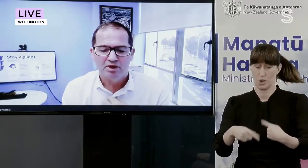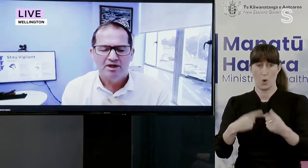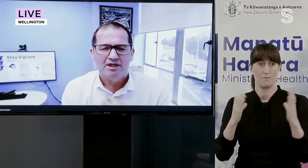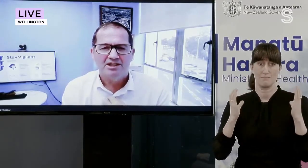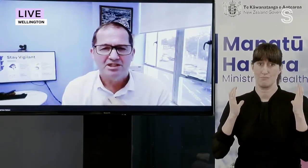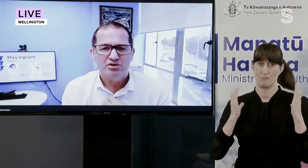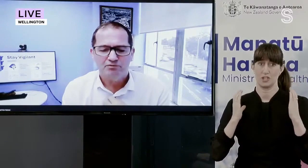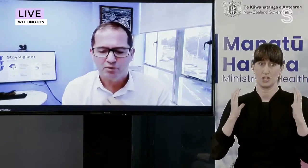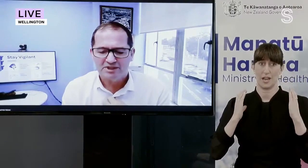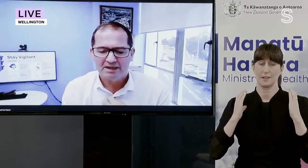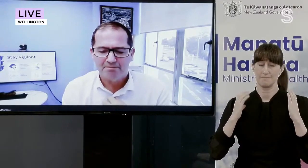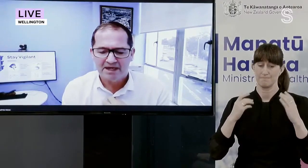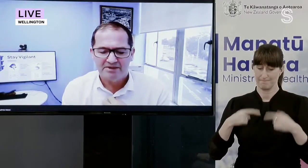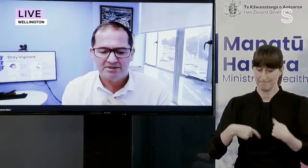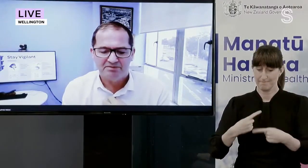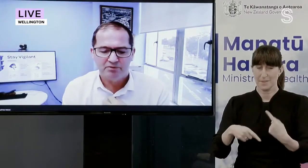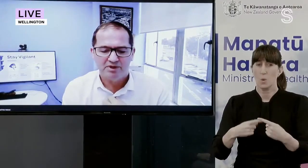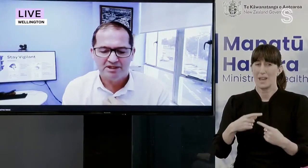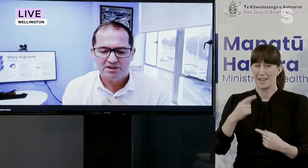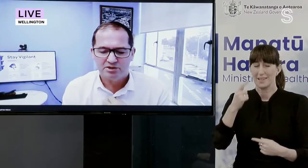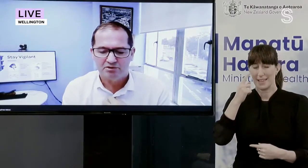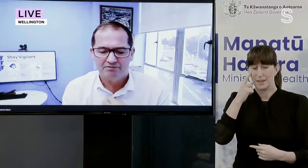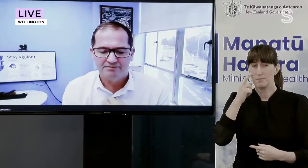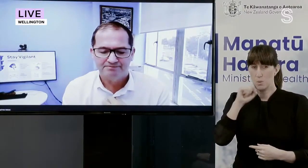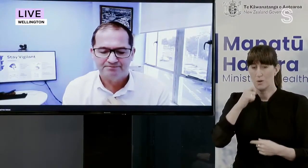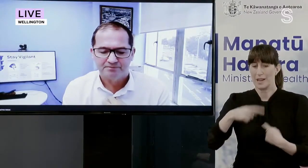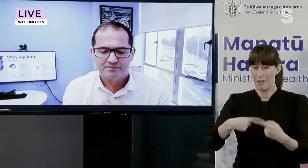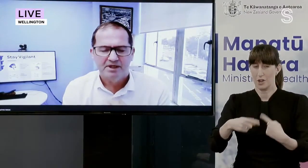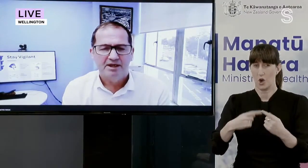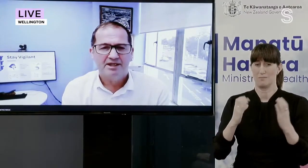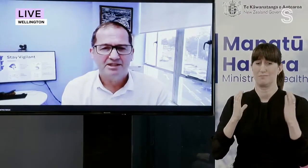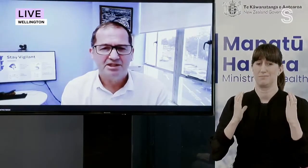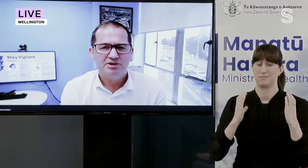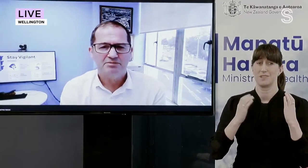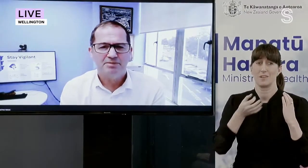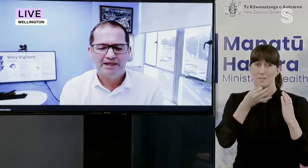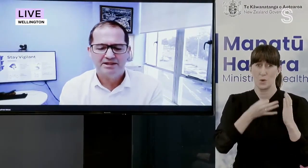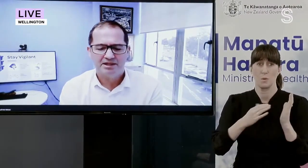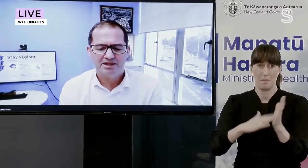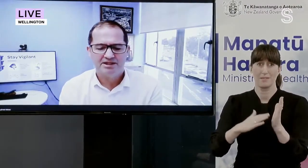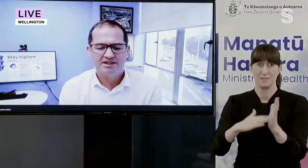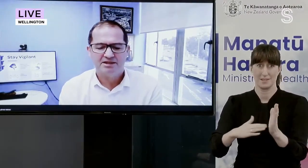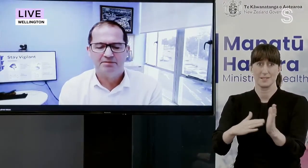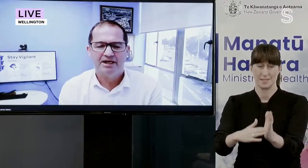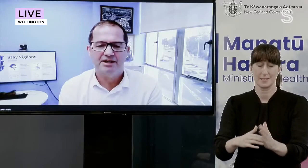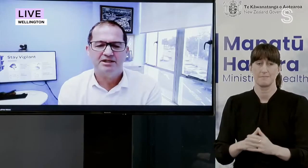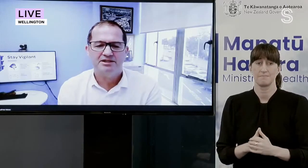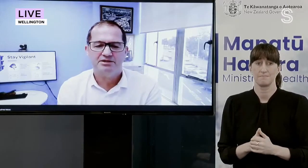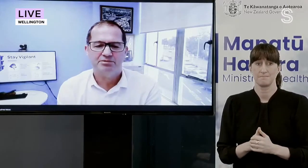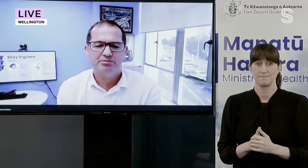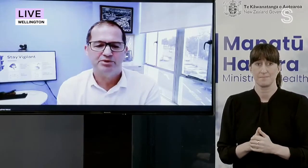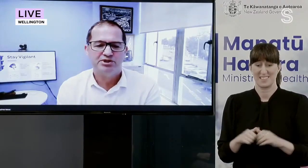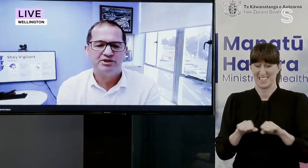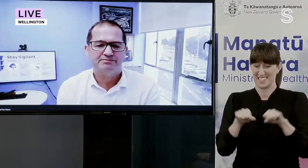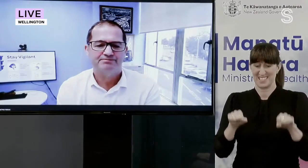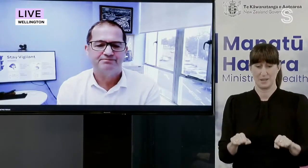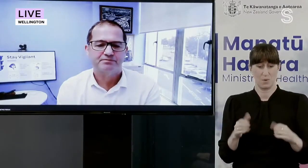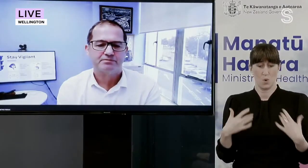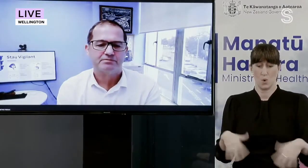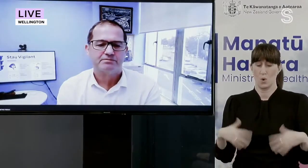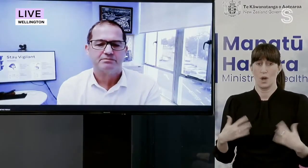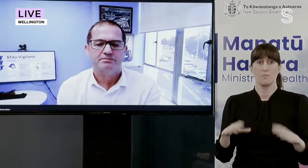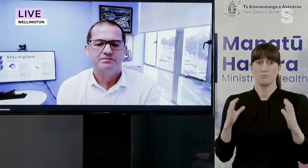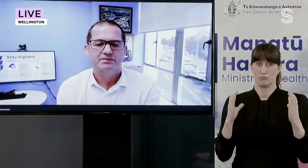will continue for some months before it eases off. It continues to place the system under considerable pressure.